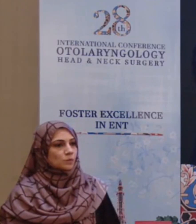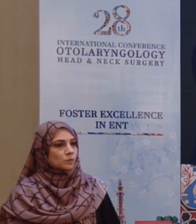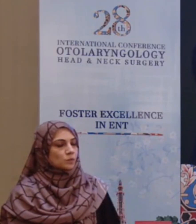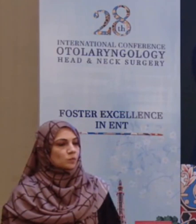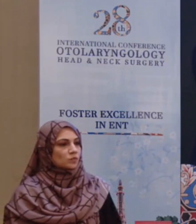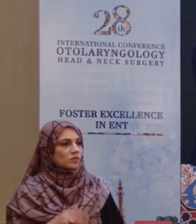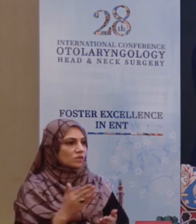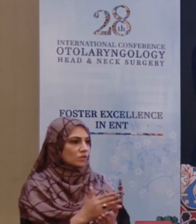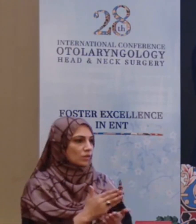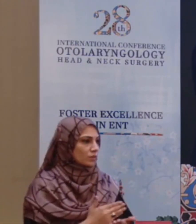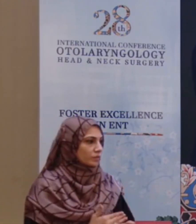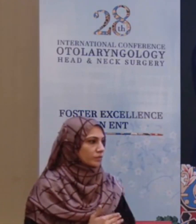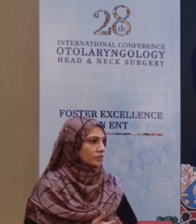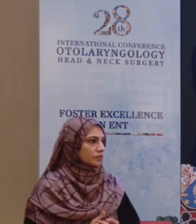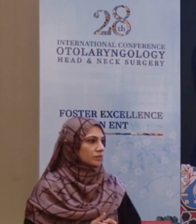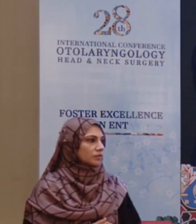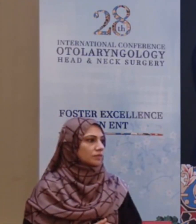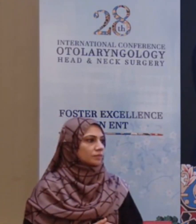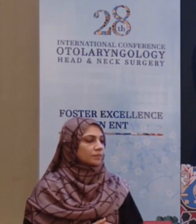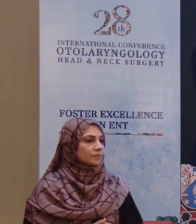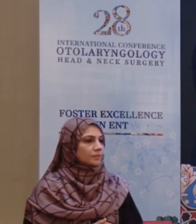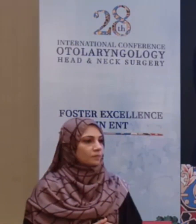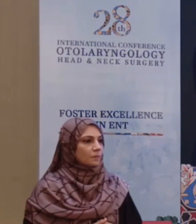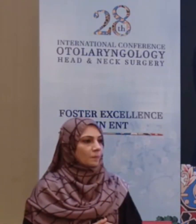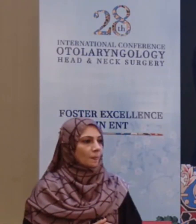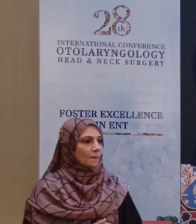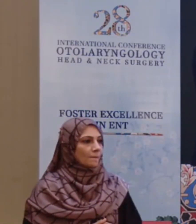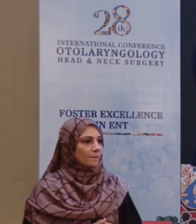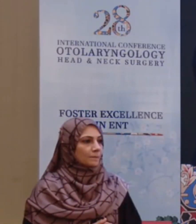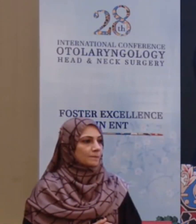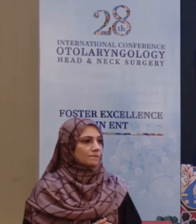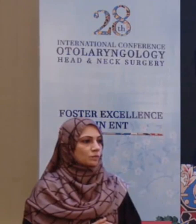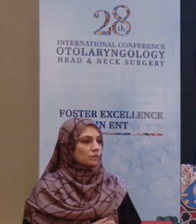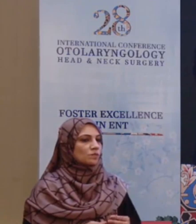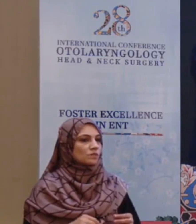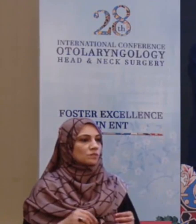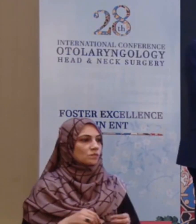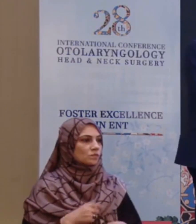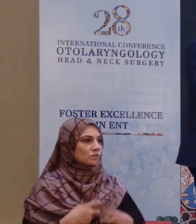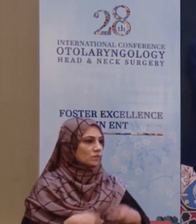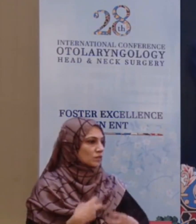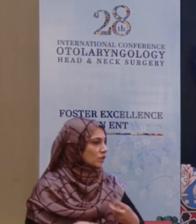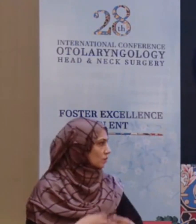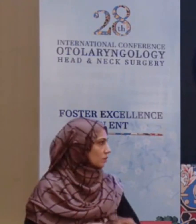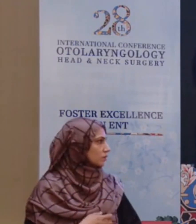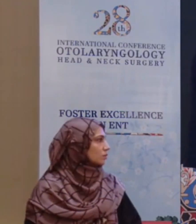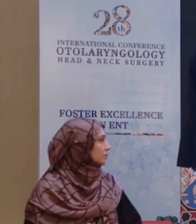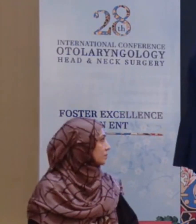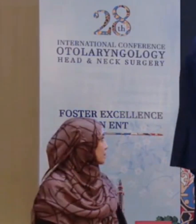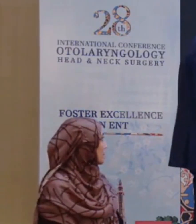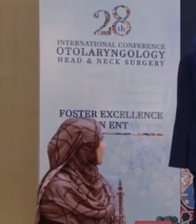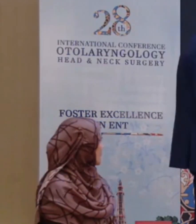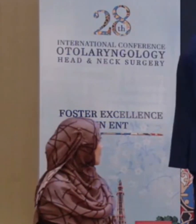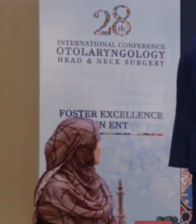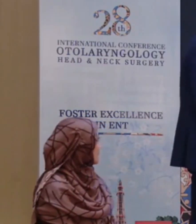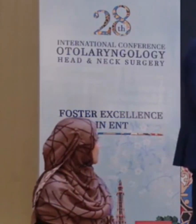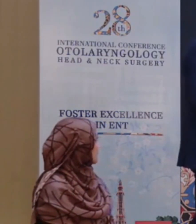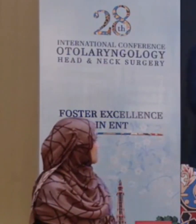transcutaneous implant was invented, such that the patients don't have a defect in their scalp, and you'll see what I mean in a minute.